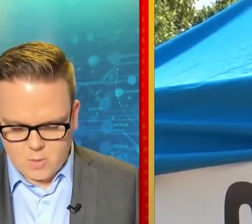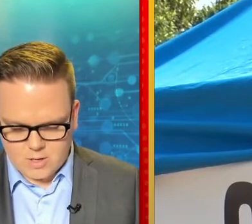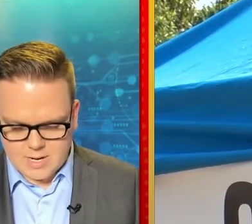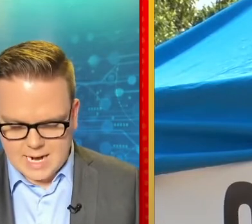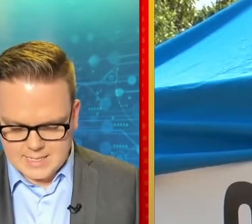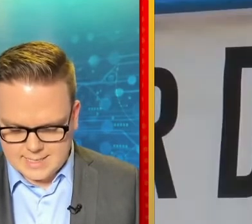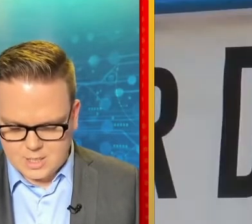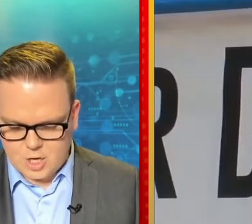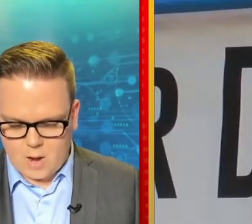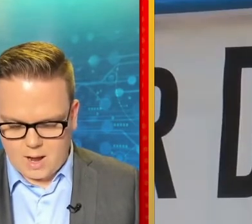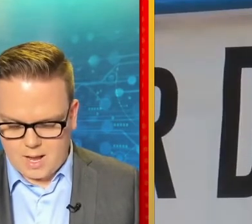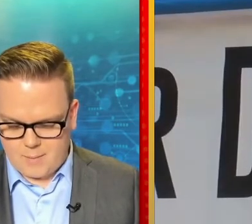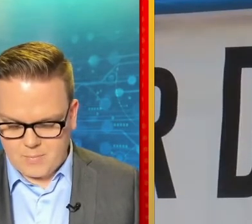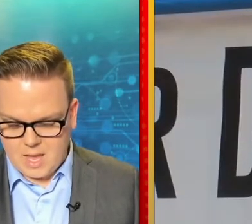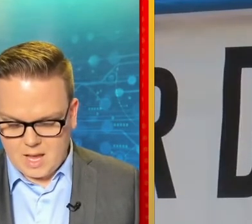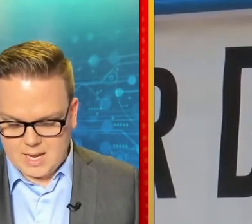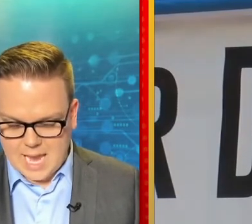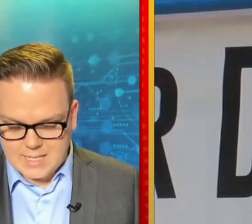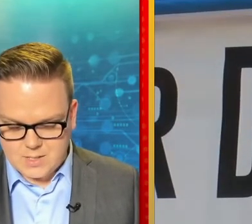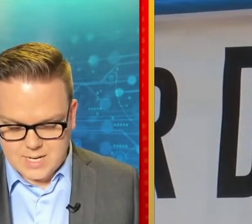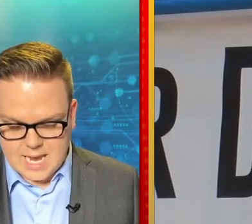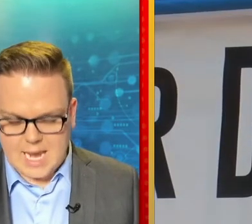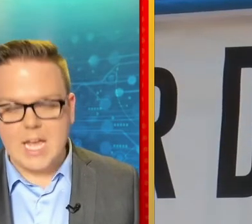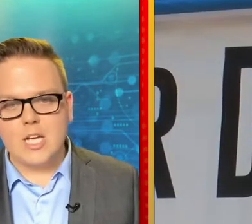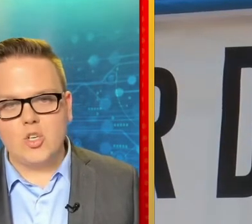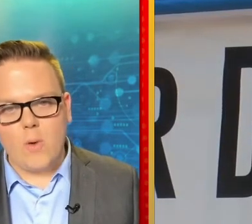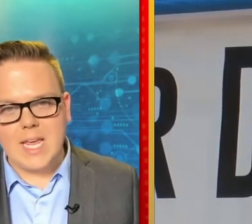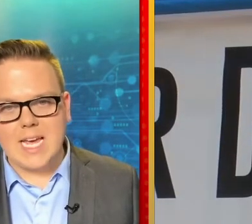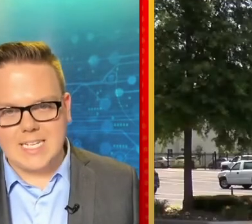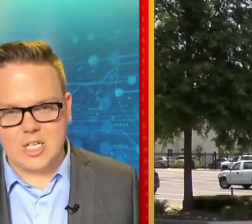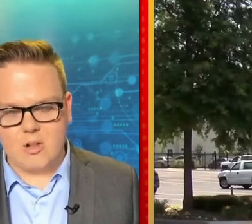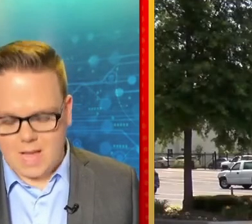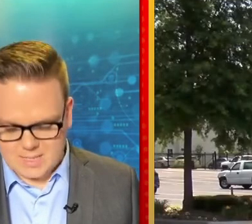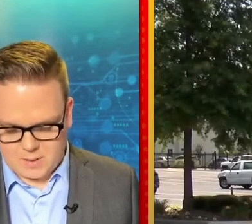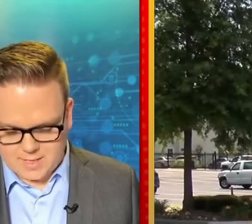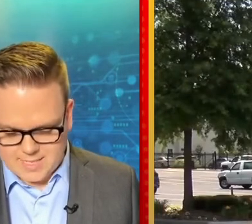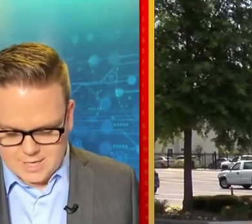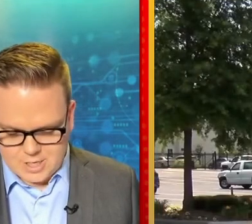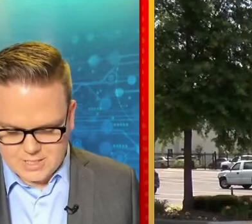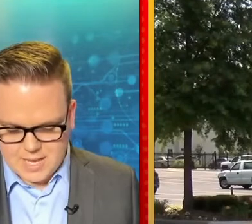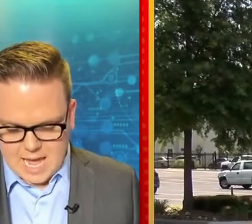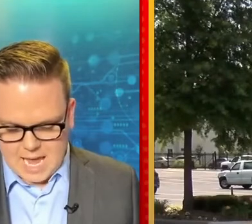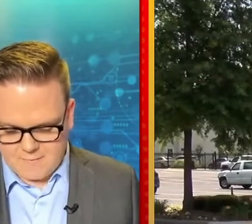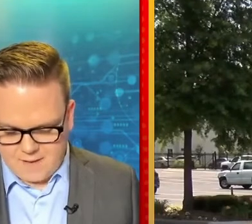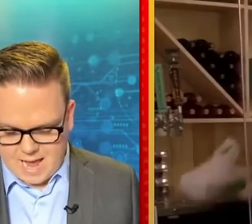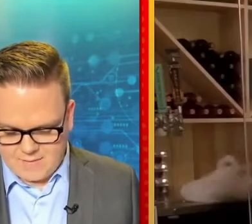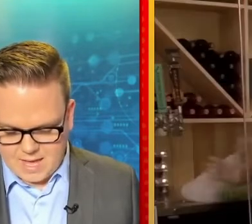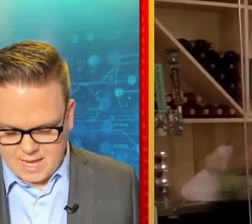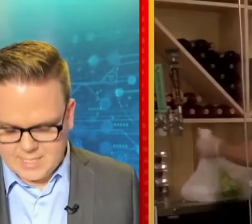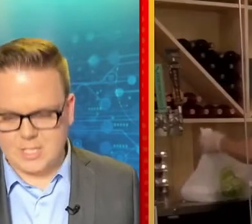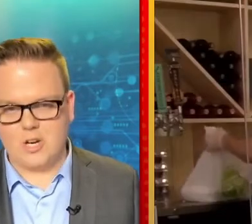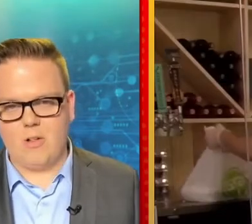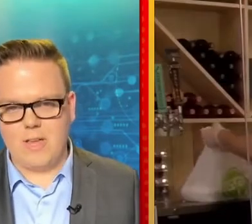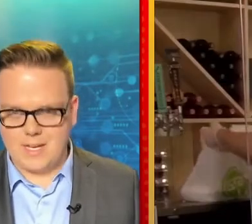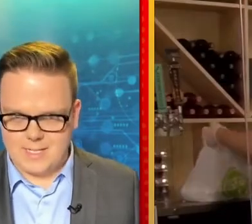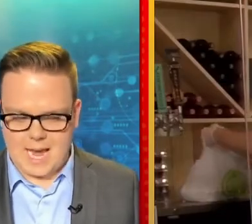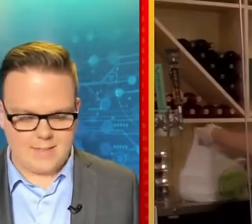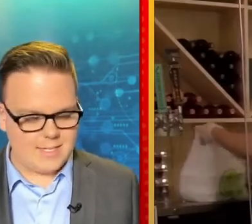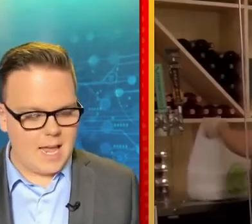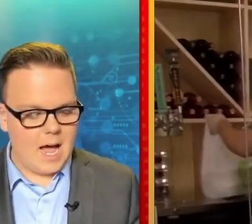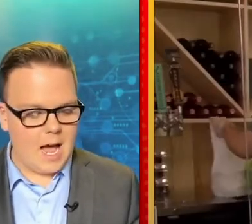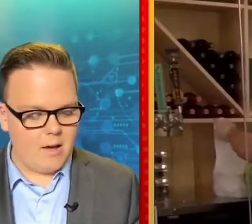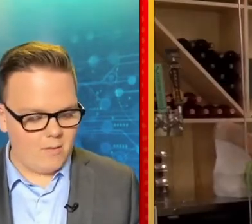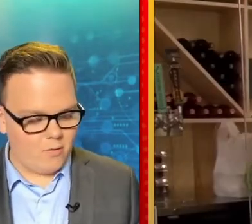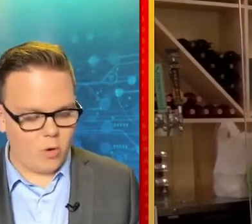are 296 new cases today, 20 additional hospitalizations, and 5 additional